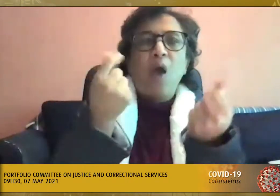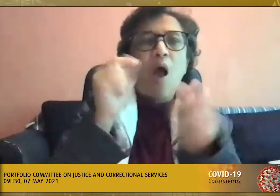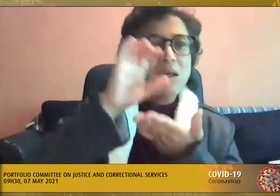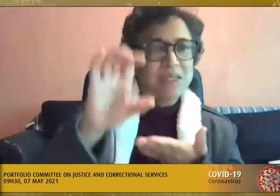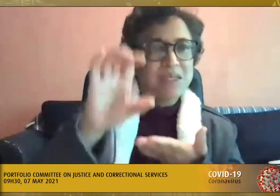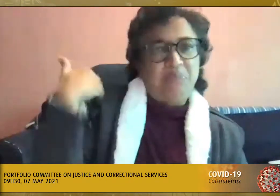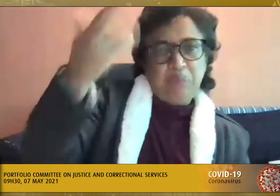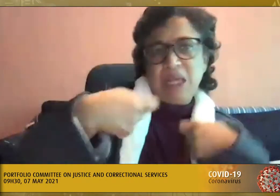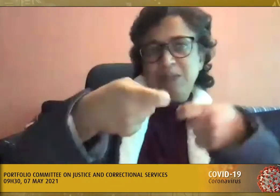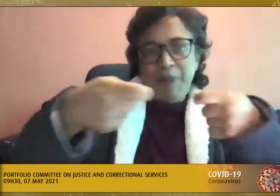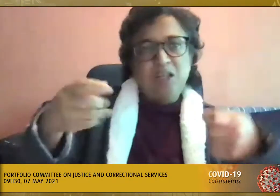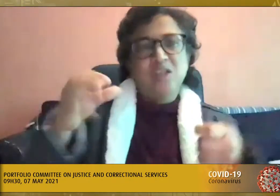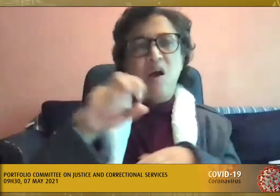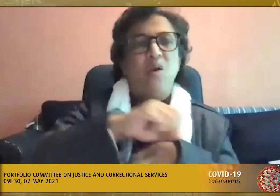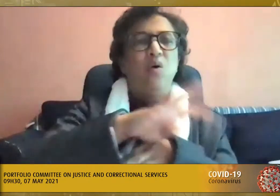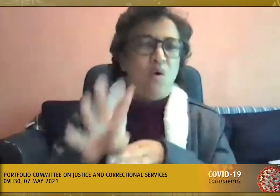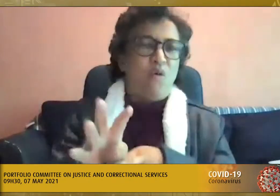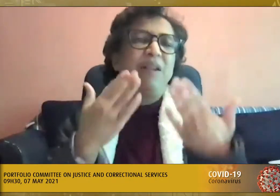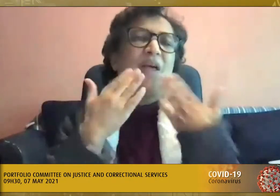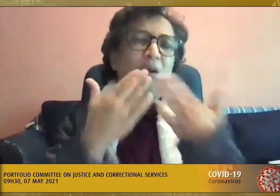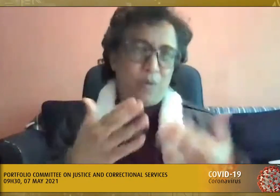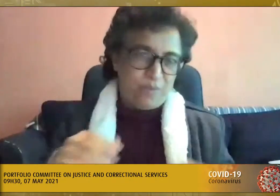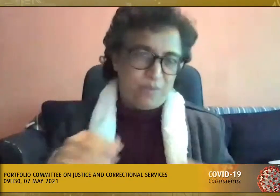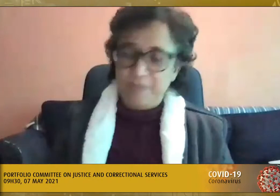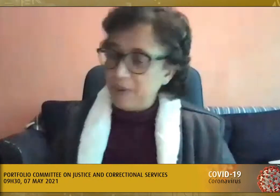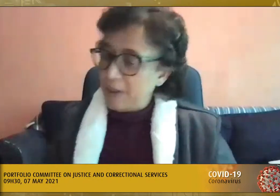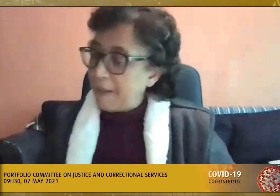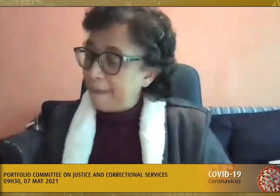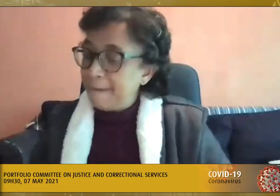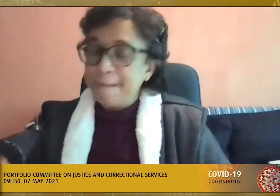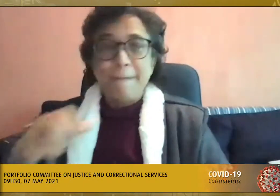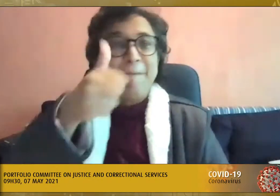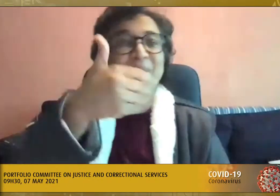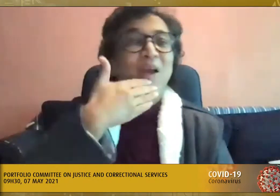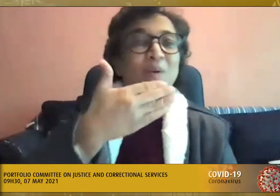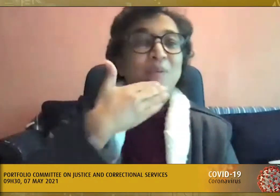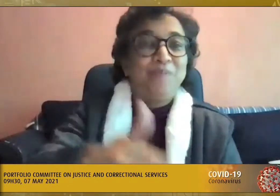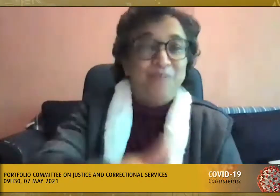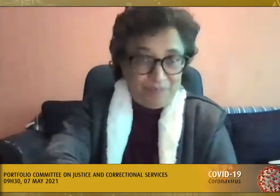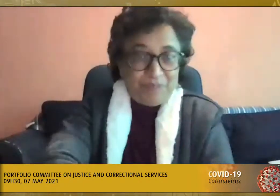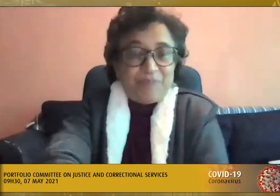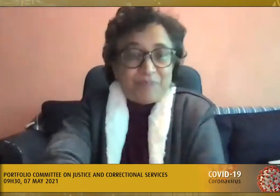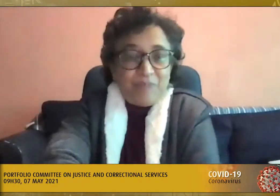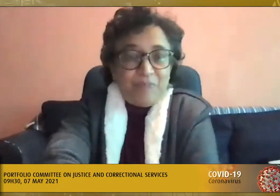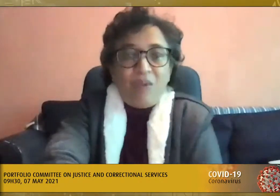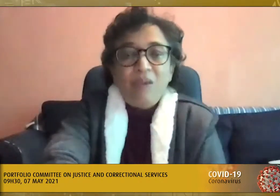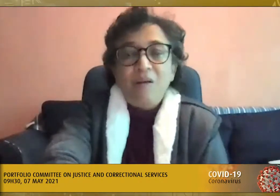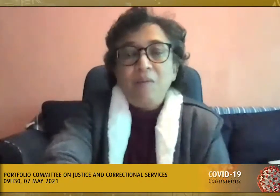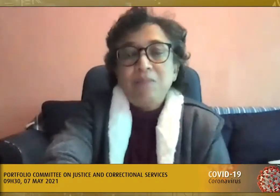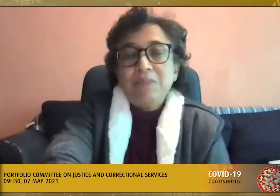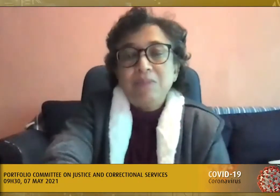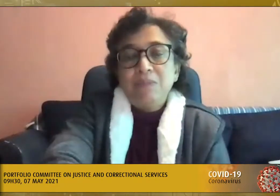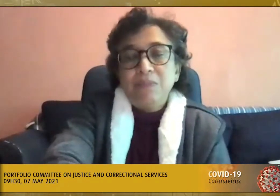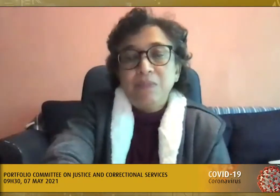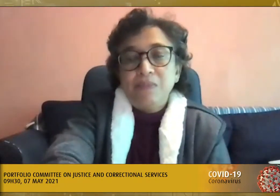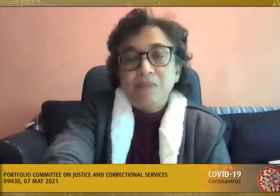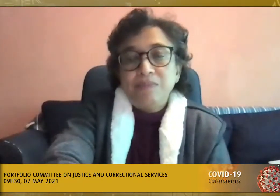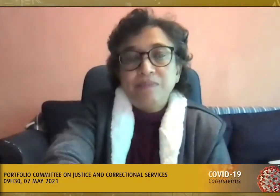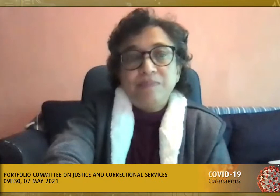need to prevent covert from spreading what has been the the the cost and the expenses with regard to covets thank you